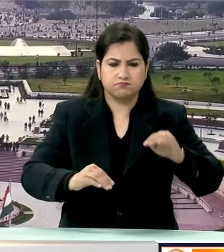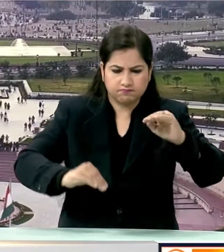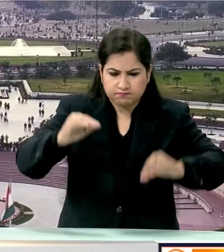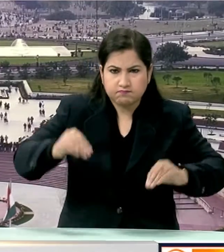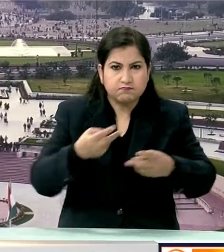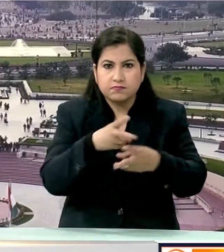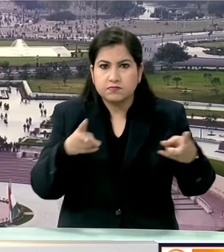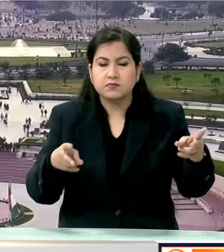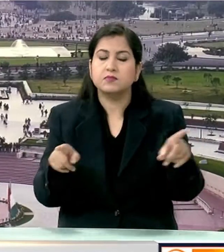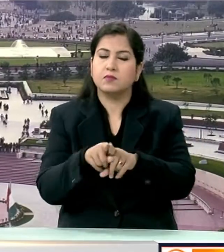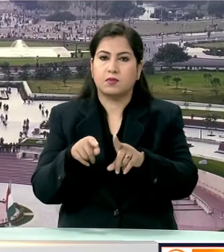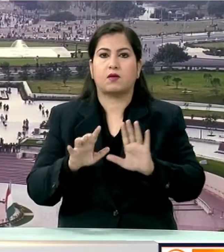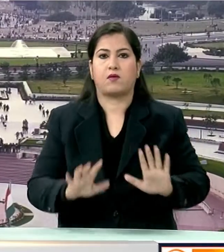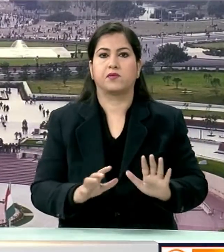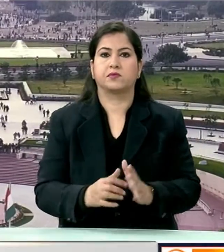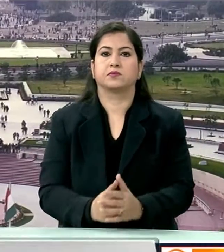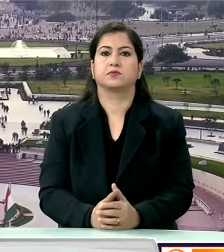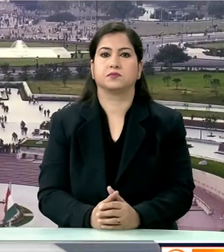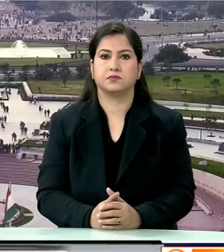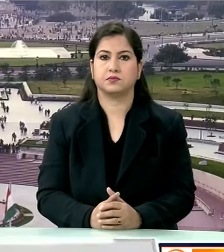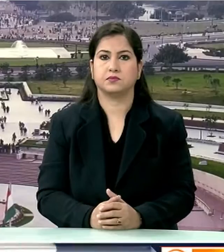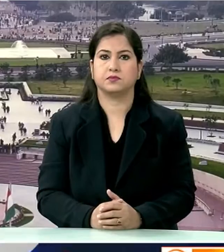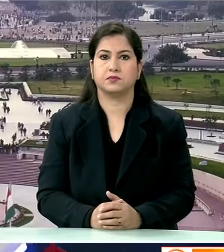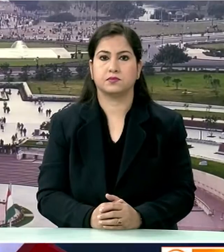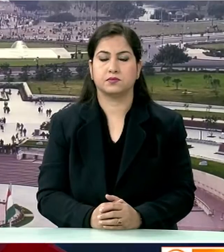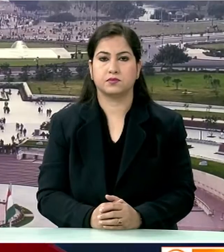fueled by the outbreak.